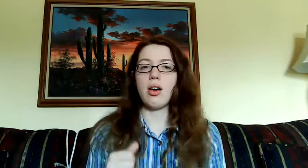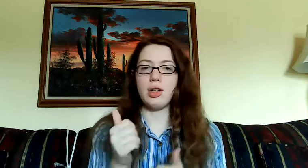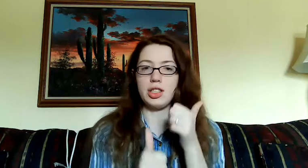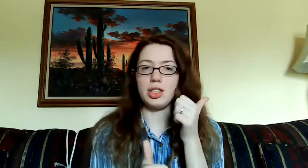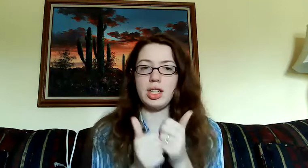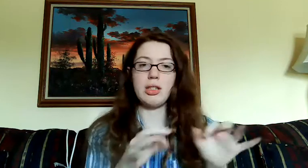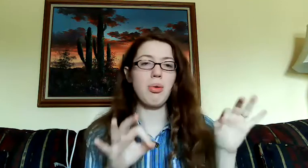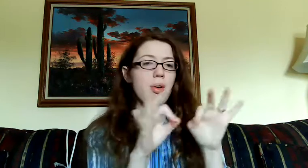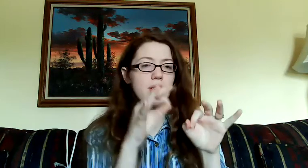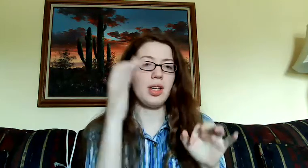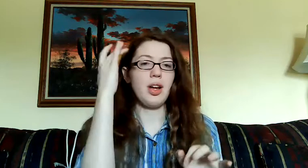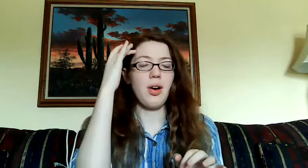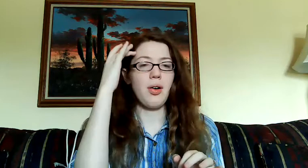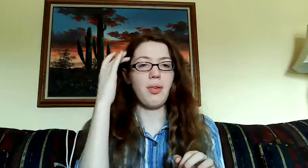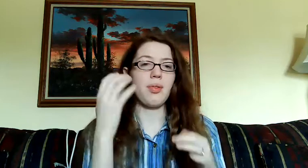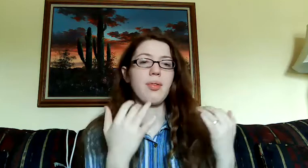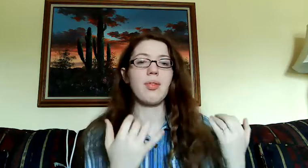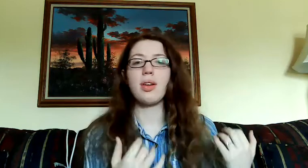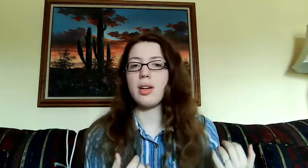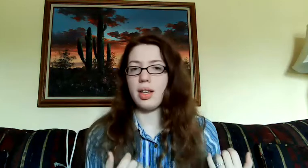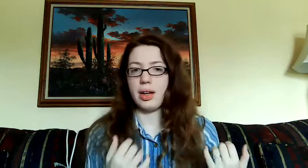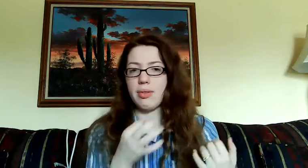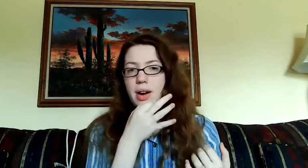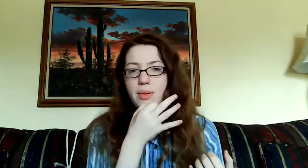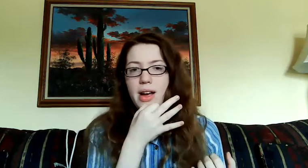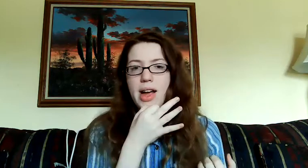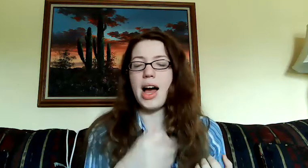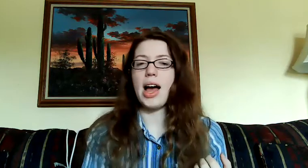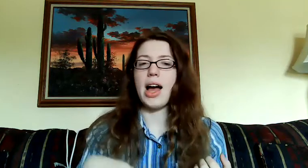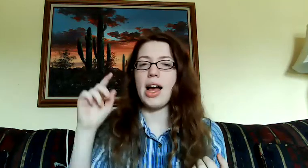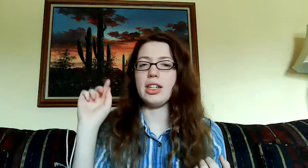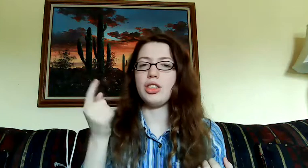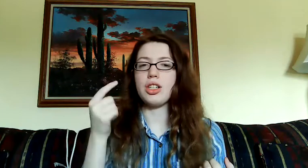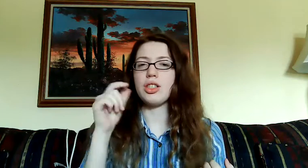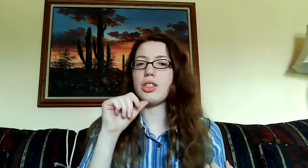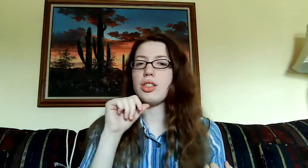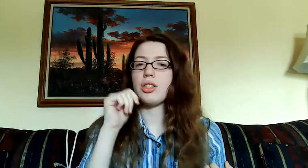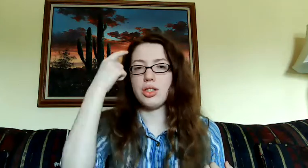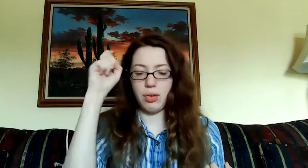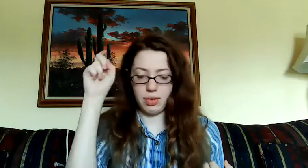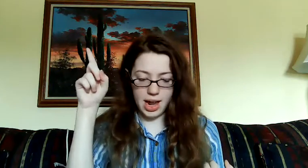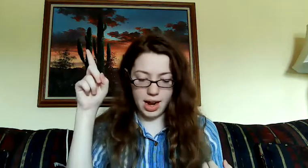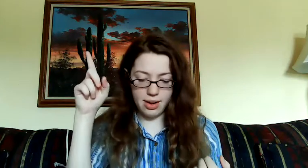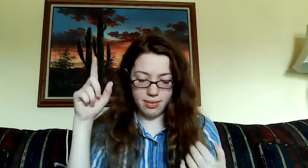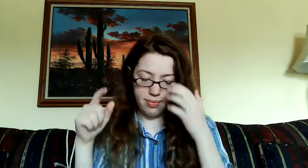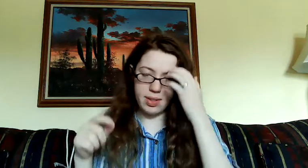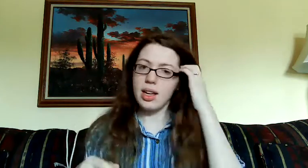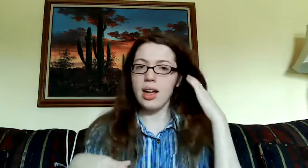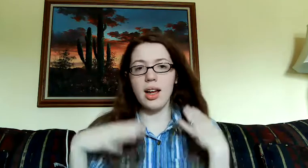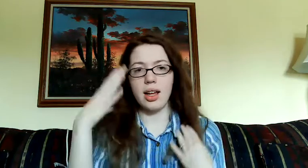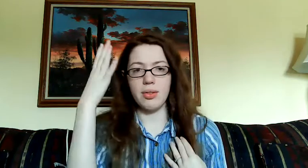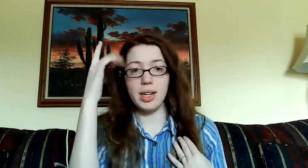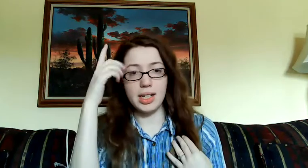which is important to know right away, I just don't get it. And the reason